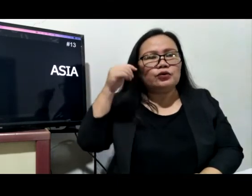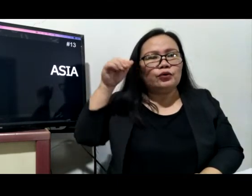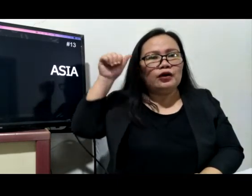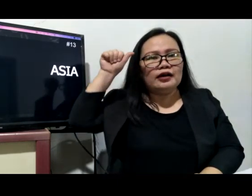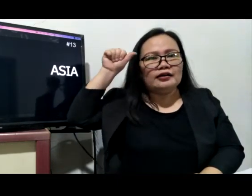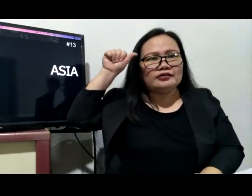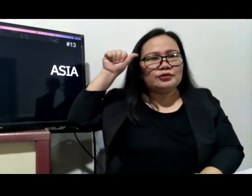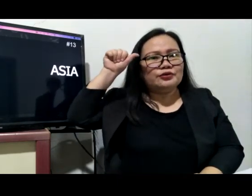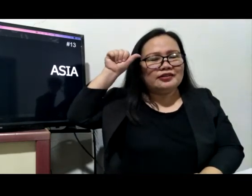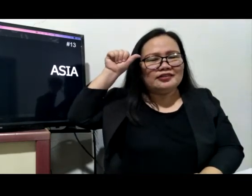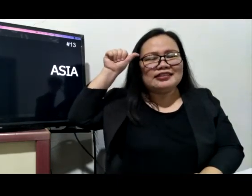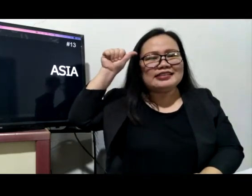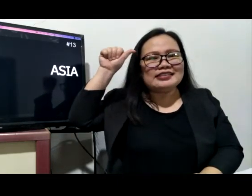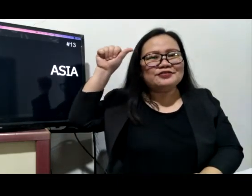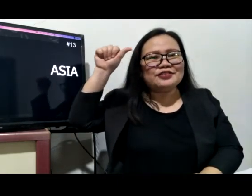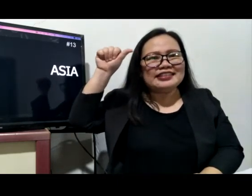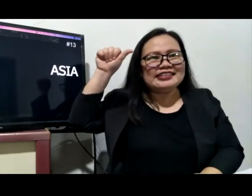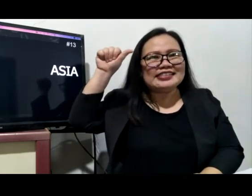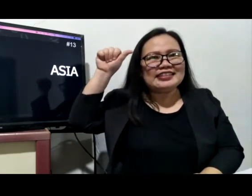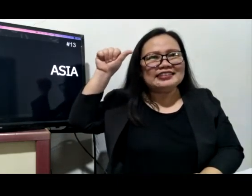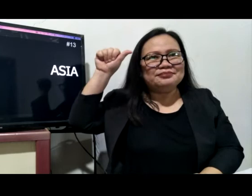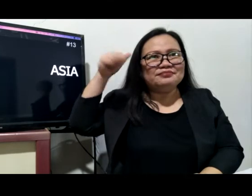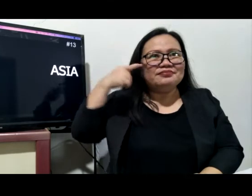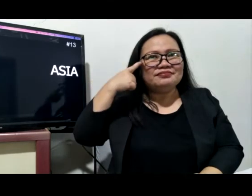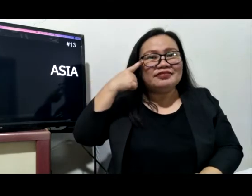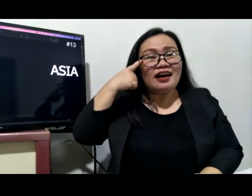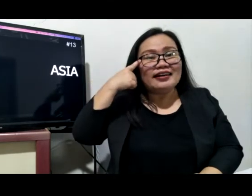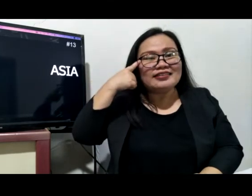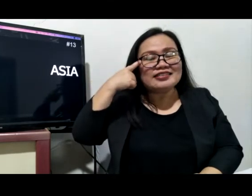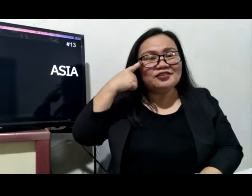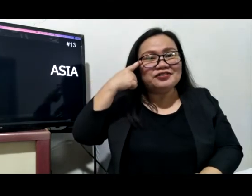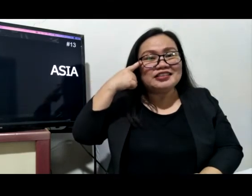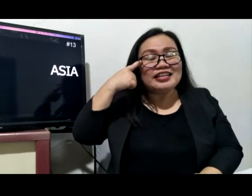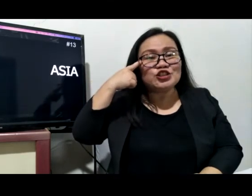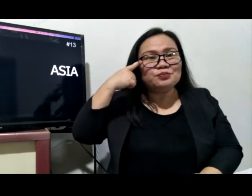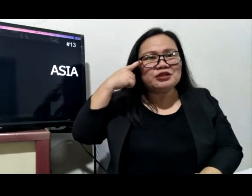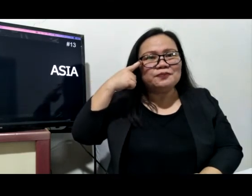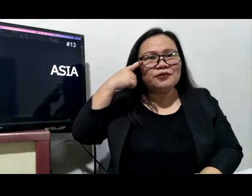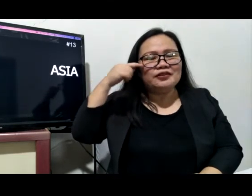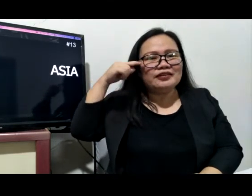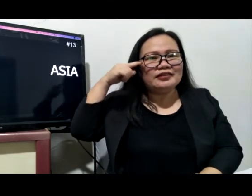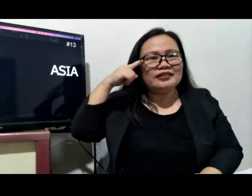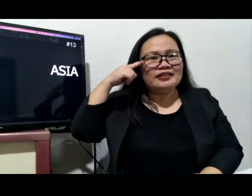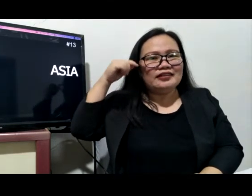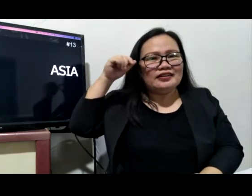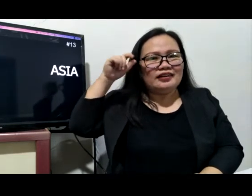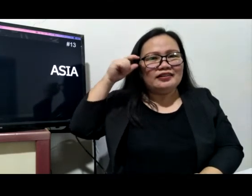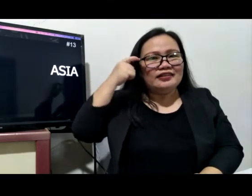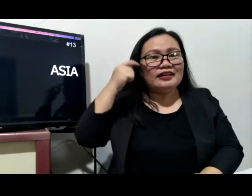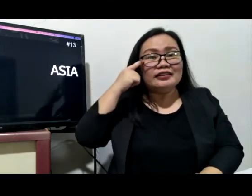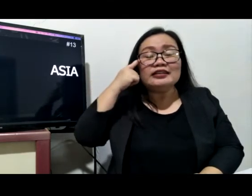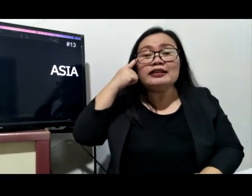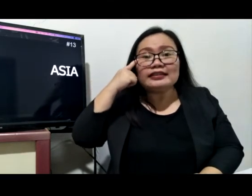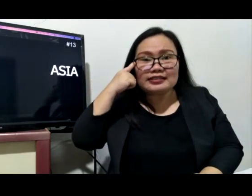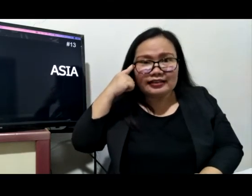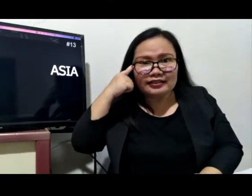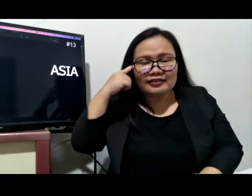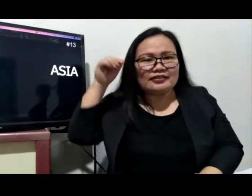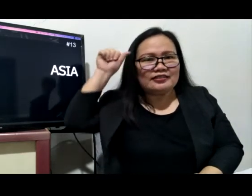So it signifies the eyes of the Asian people are like singkit.